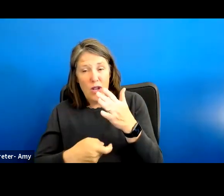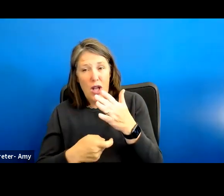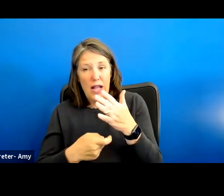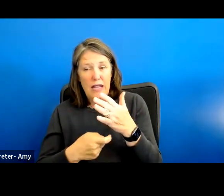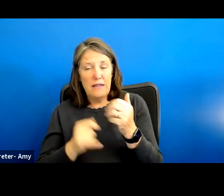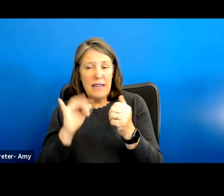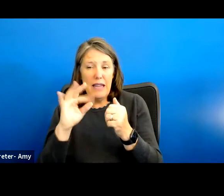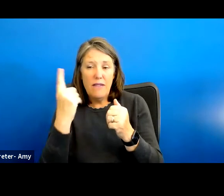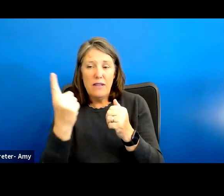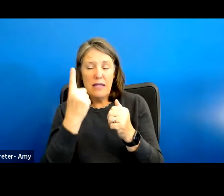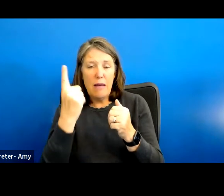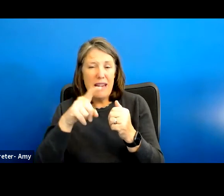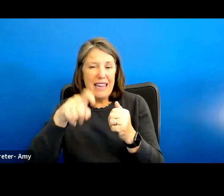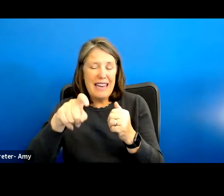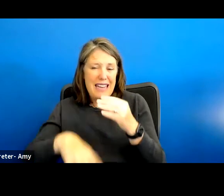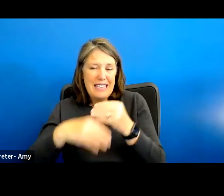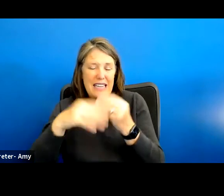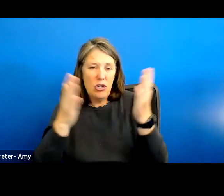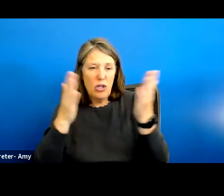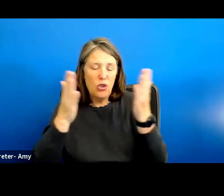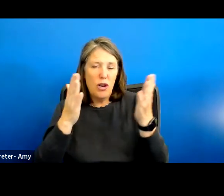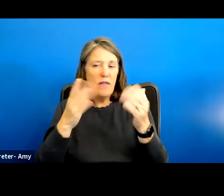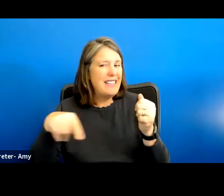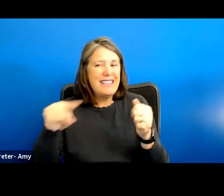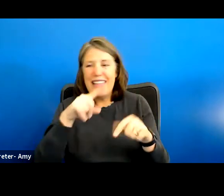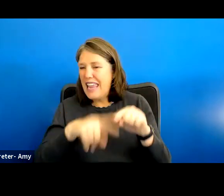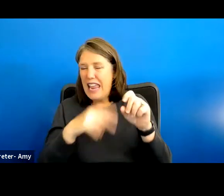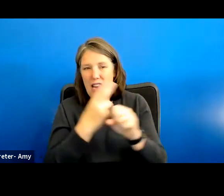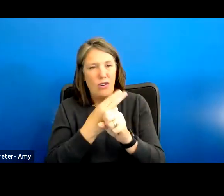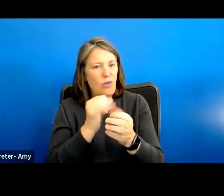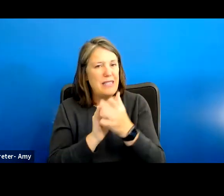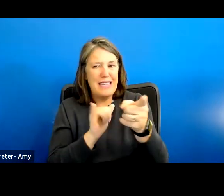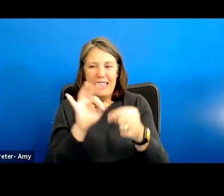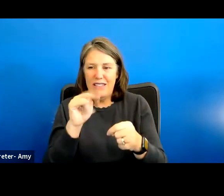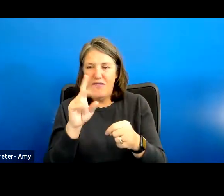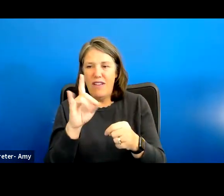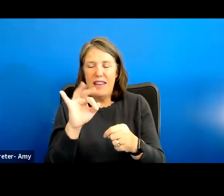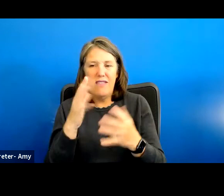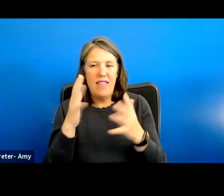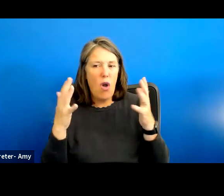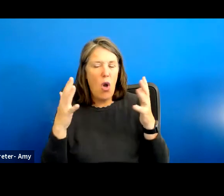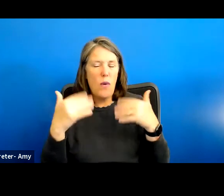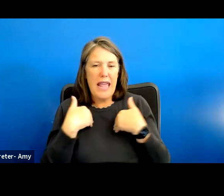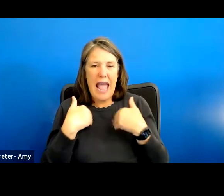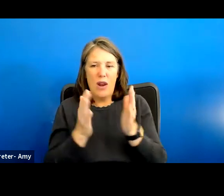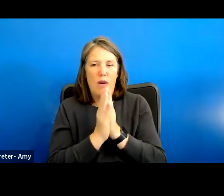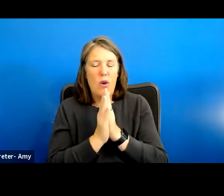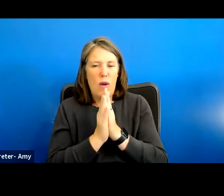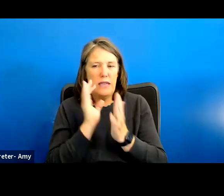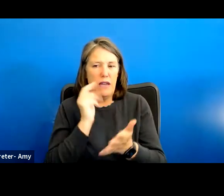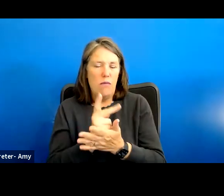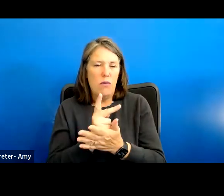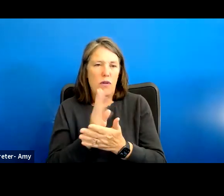If somebody needs additional services, they will not be able to use this fund if they've already had a request approved